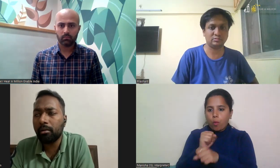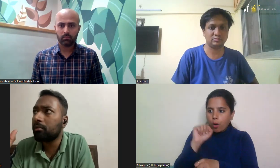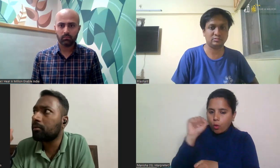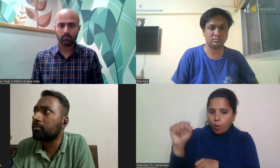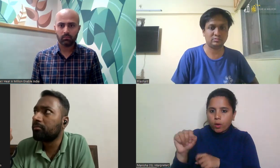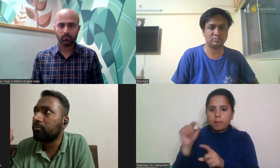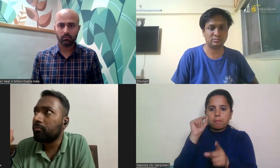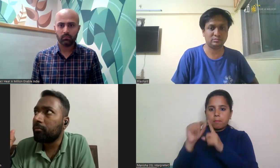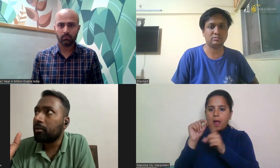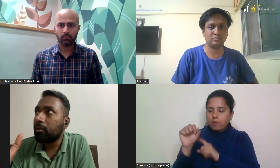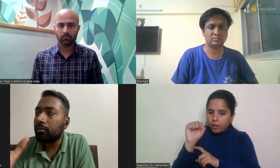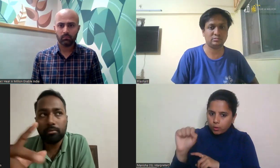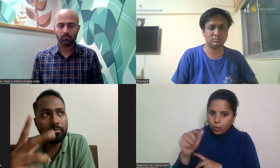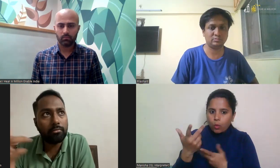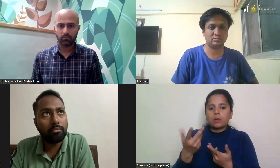like